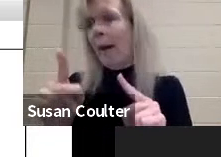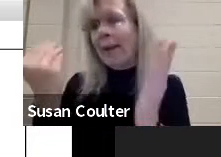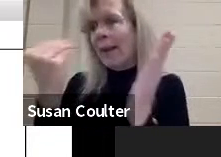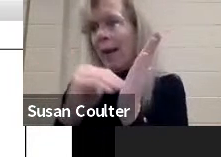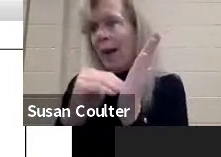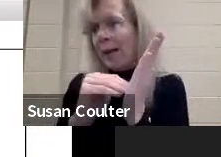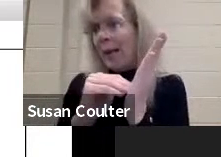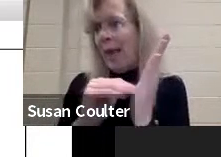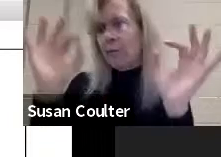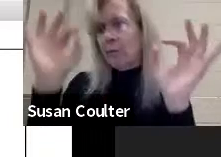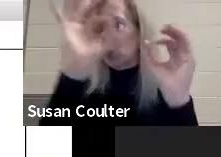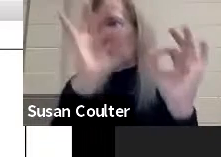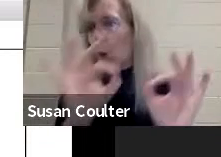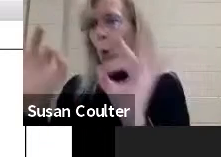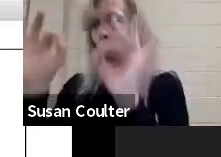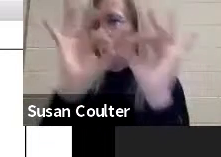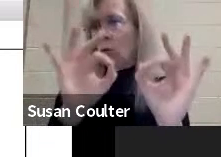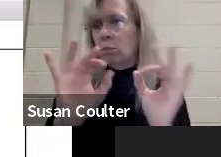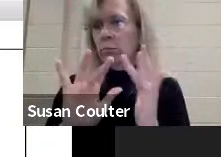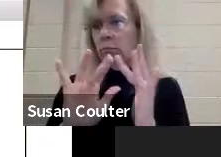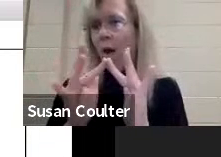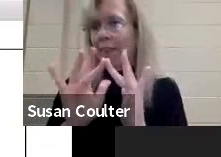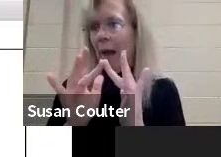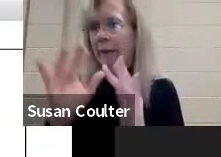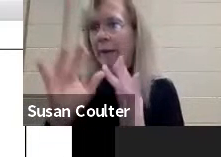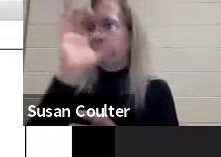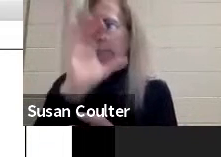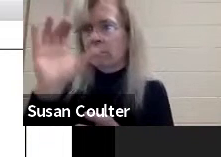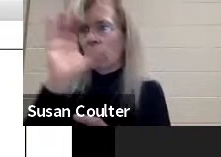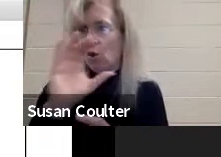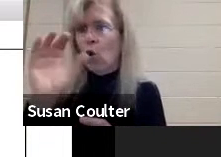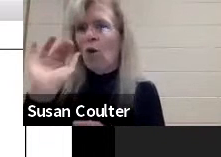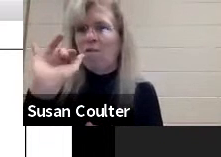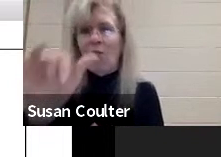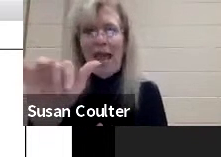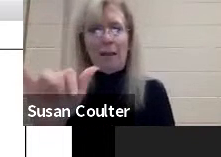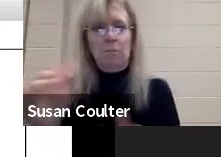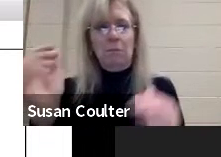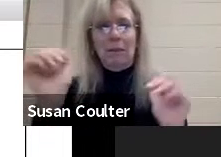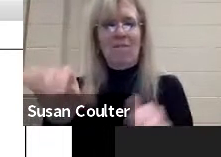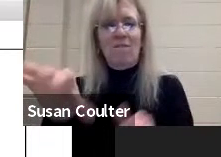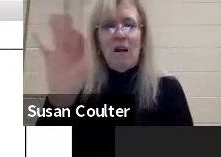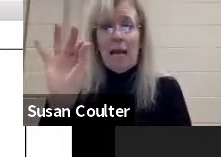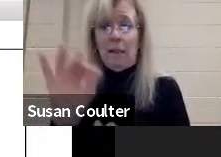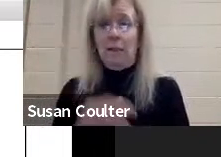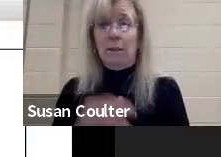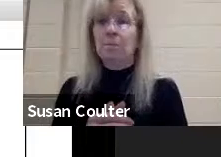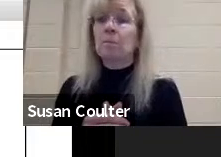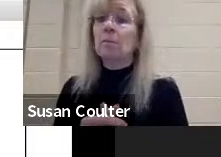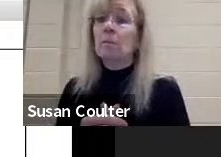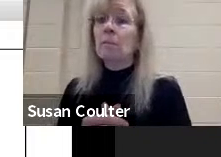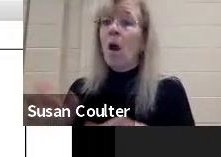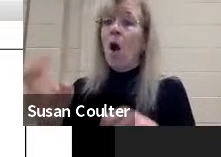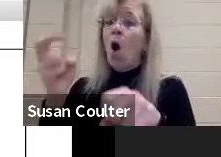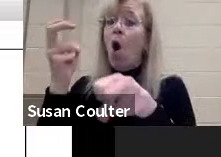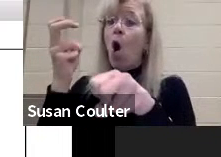there, but again, just Google online, look for that, can find.